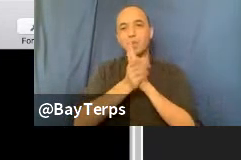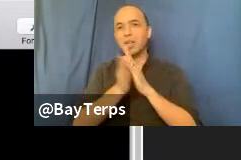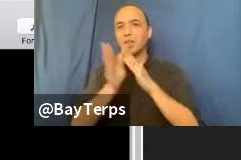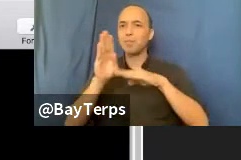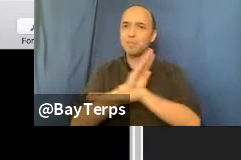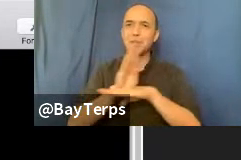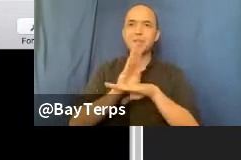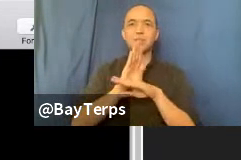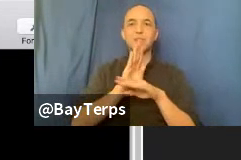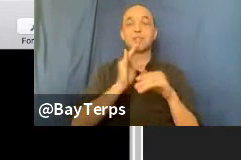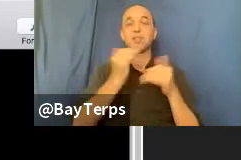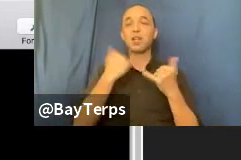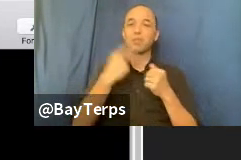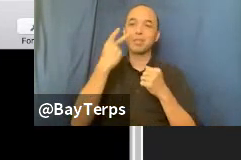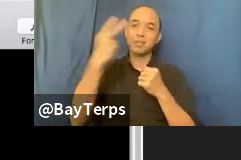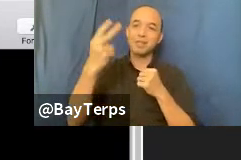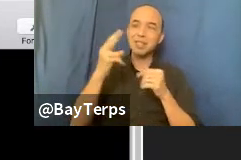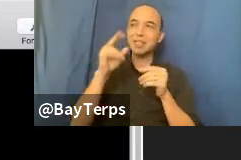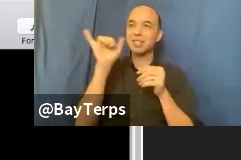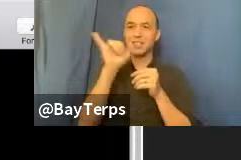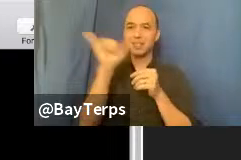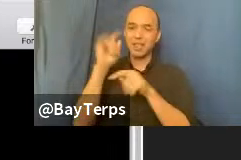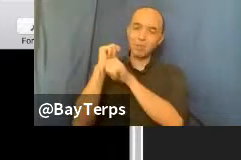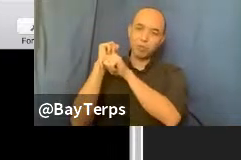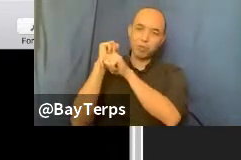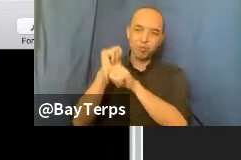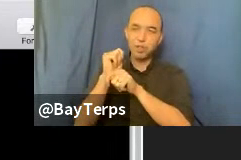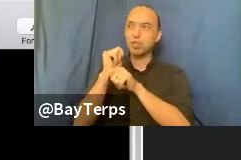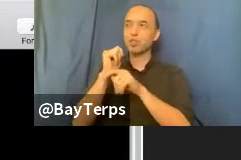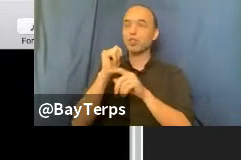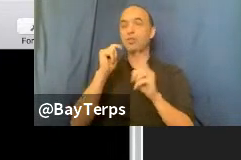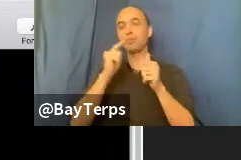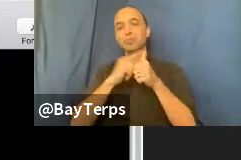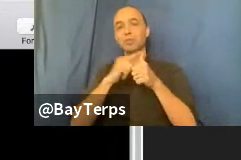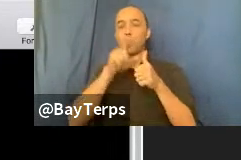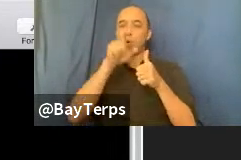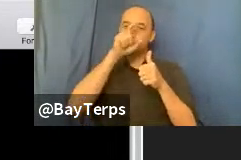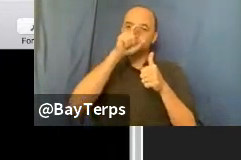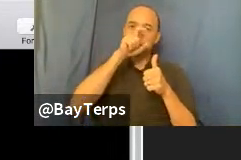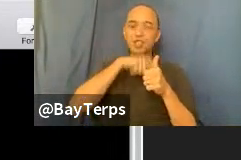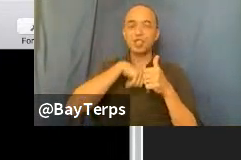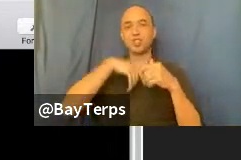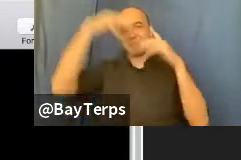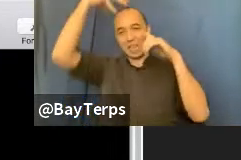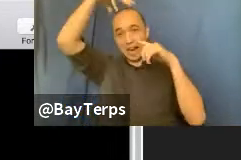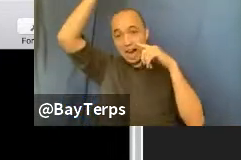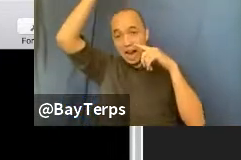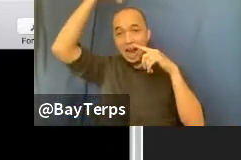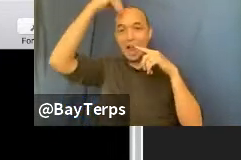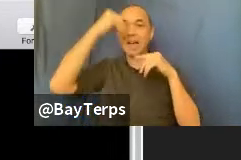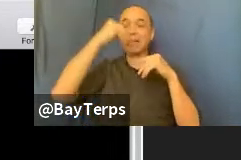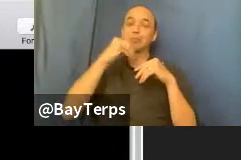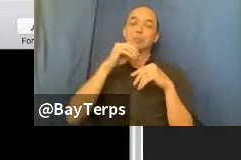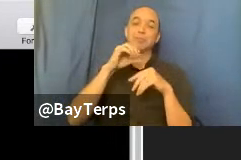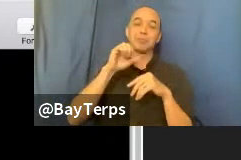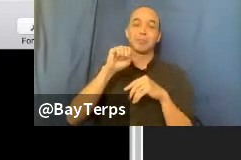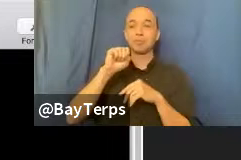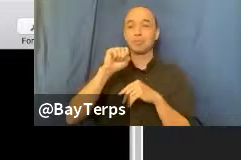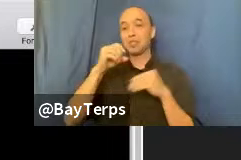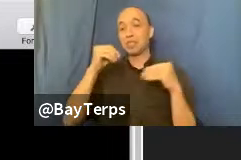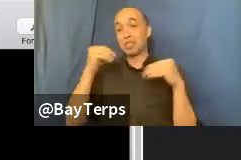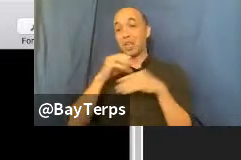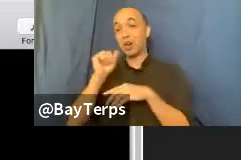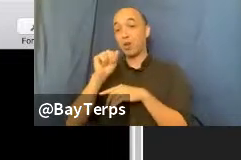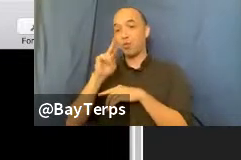carried down through the ages, the witches and black cats and scarecrows. And, many children over